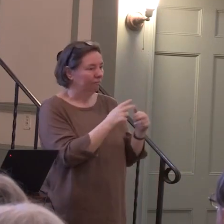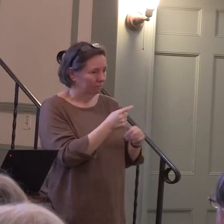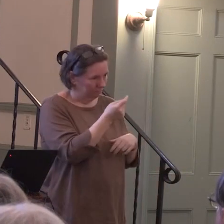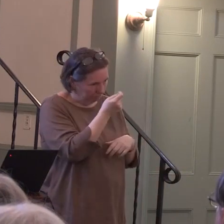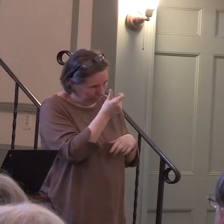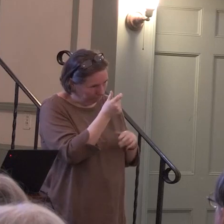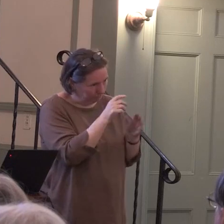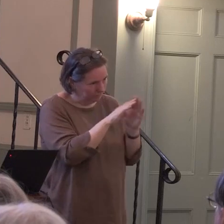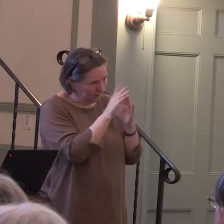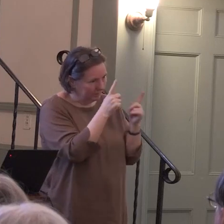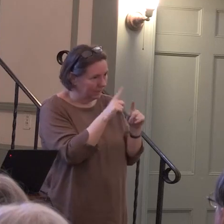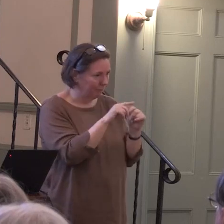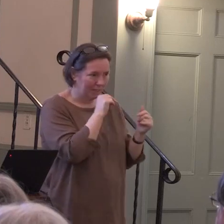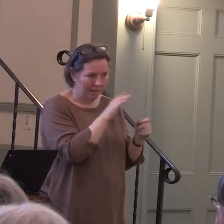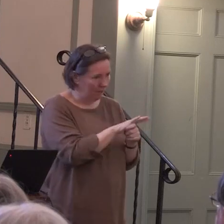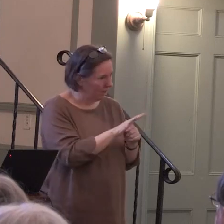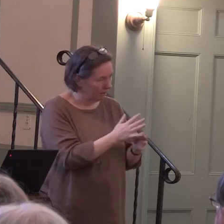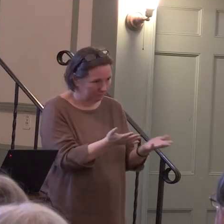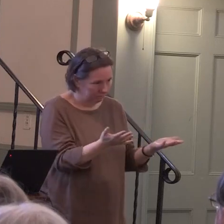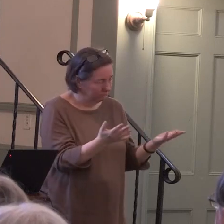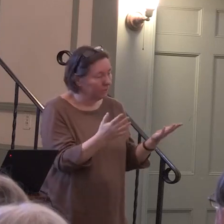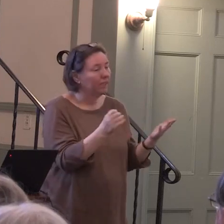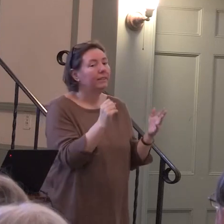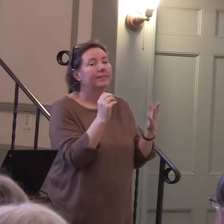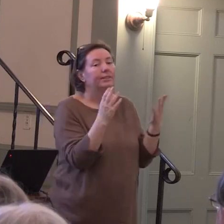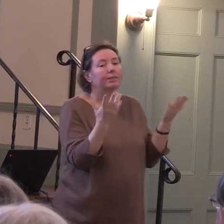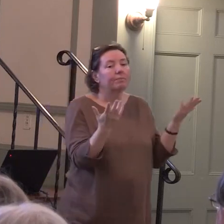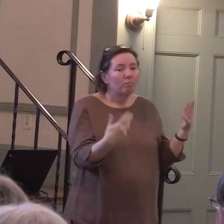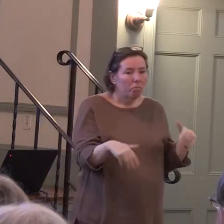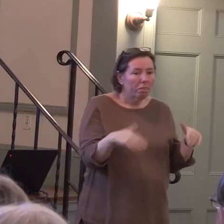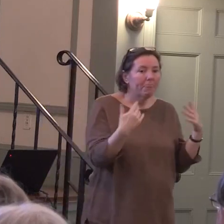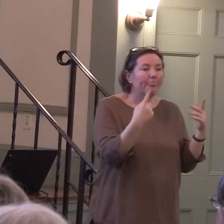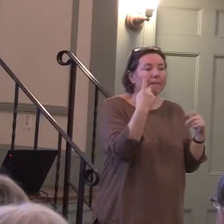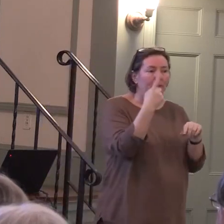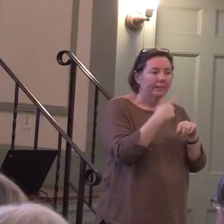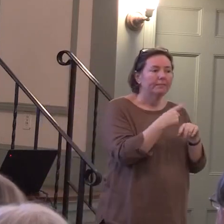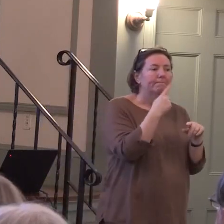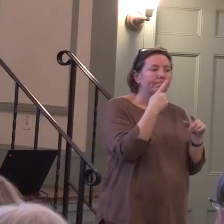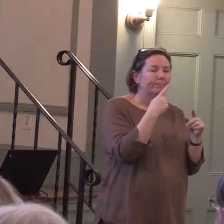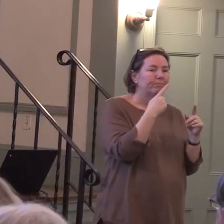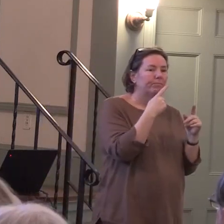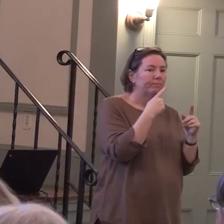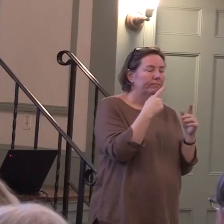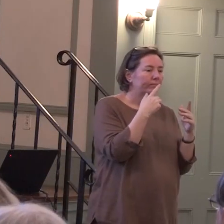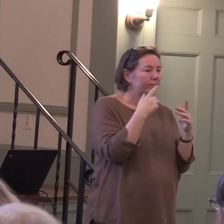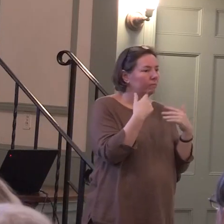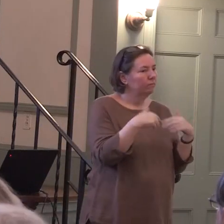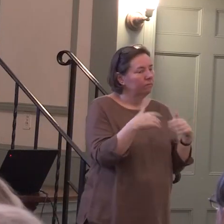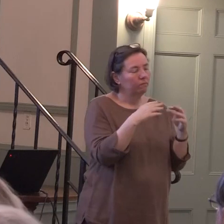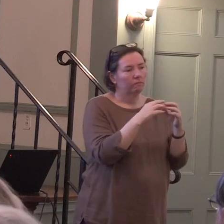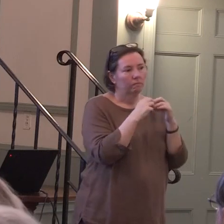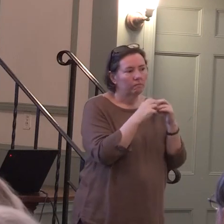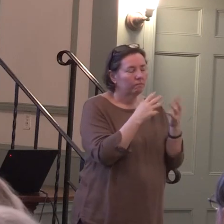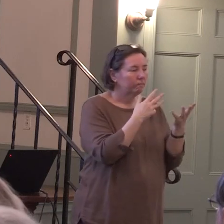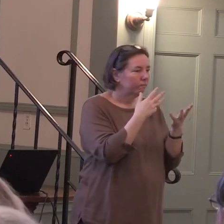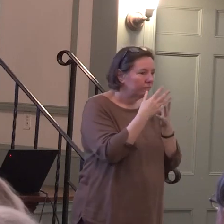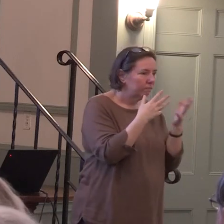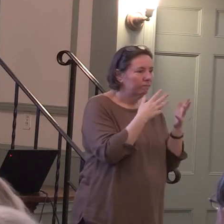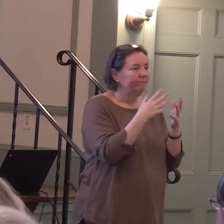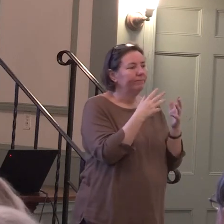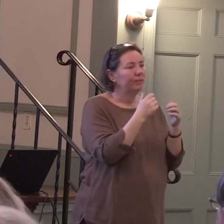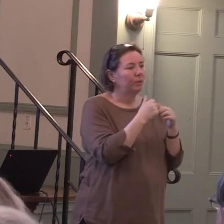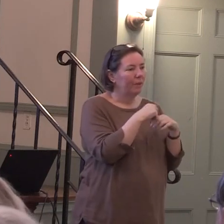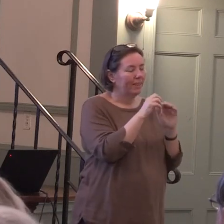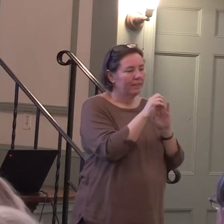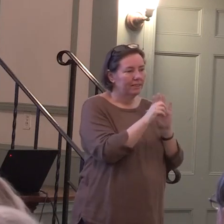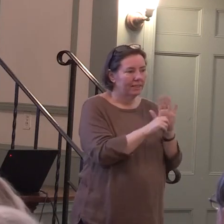Not enough to make me happy. But there was one time we were so difficult. I